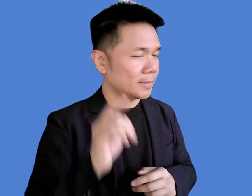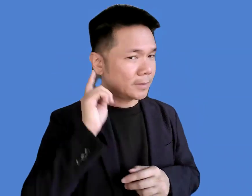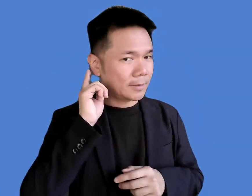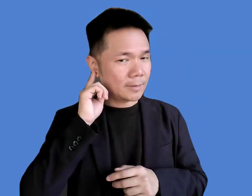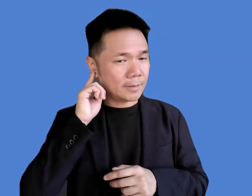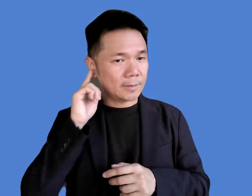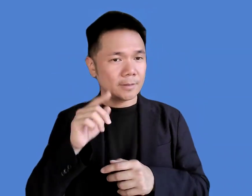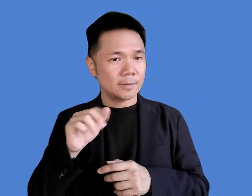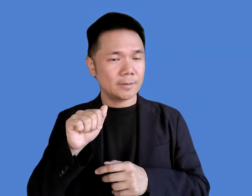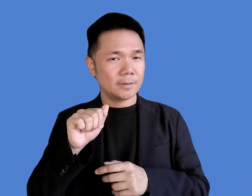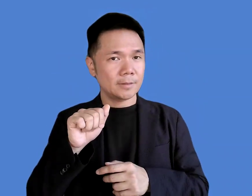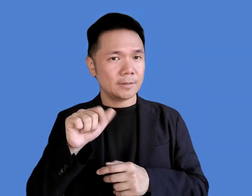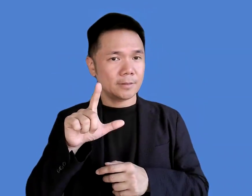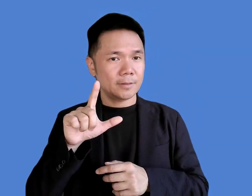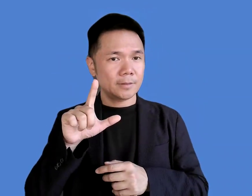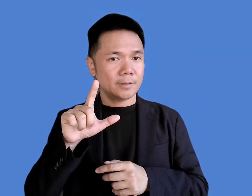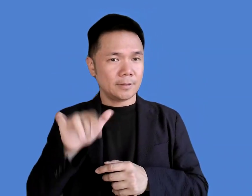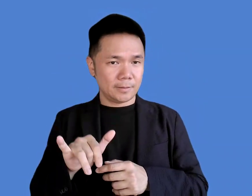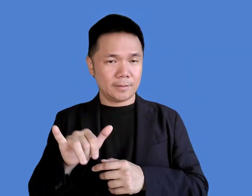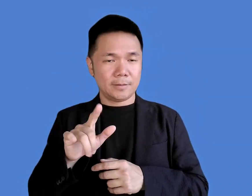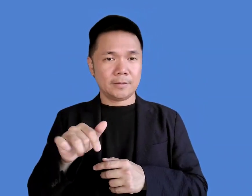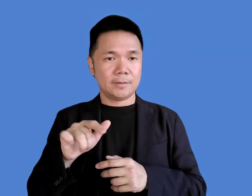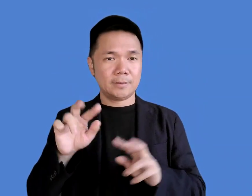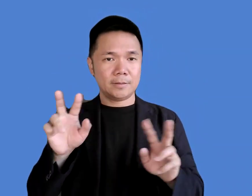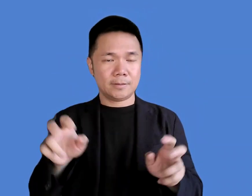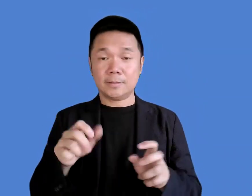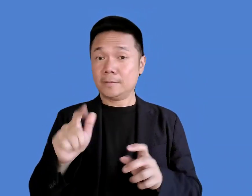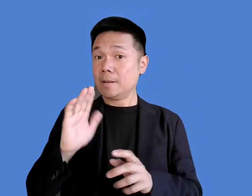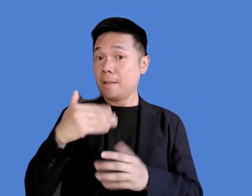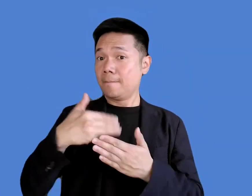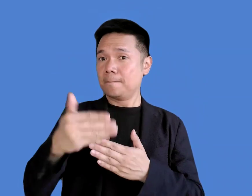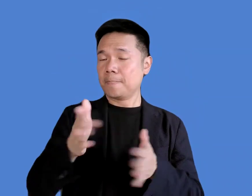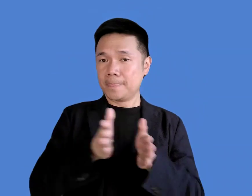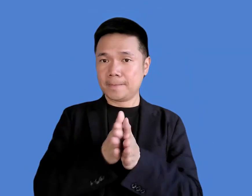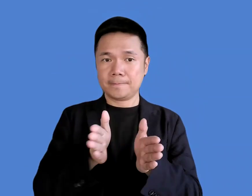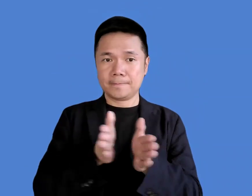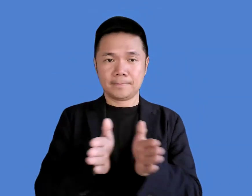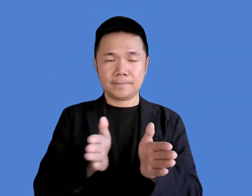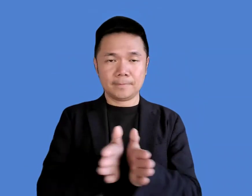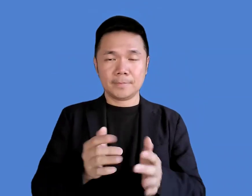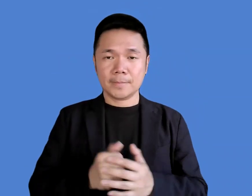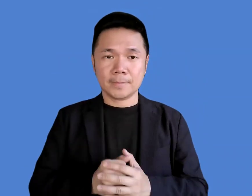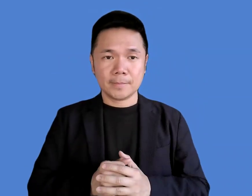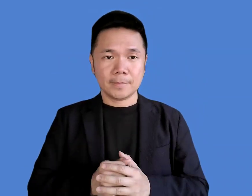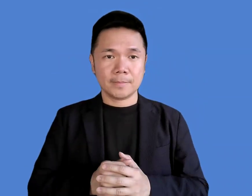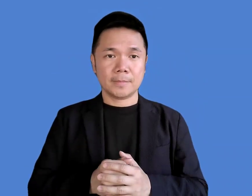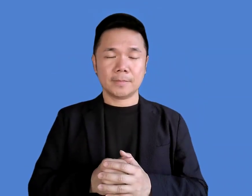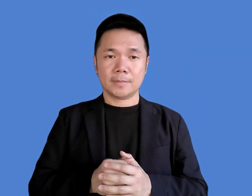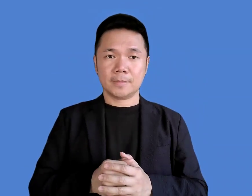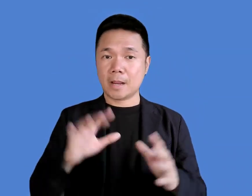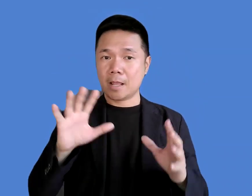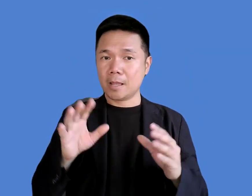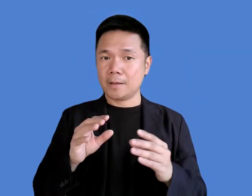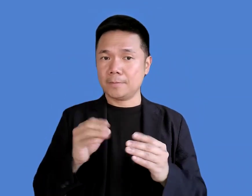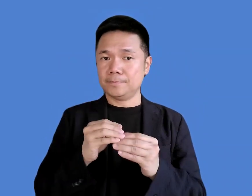of ILA and our application Ally, which I'll talk a little bit more about later on. But our whole vision is